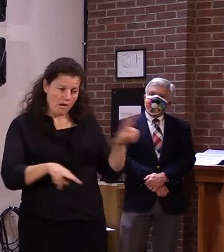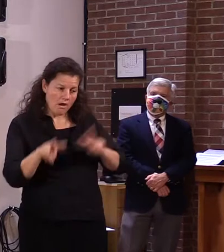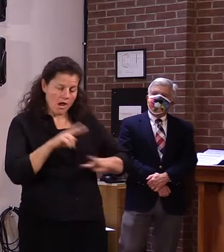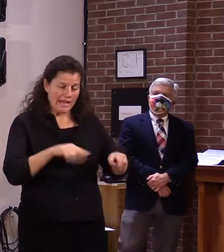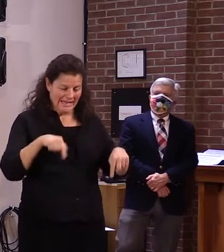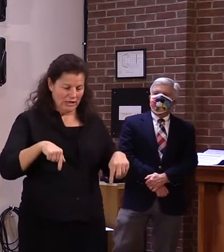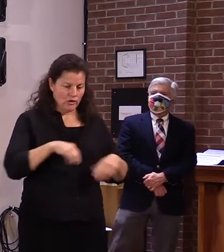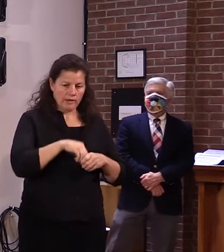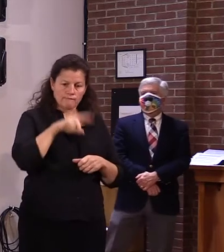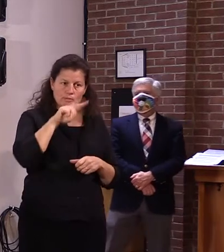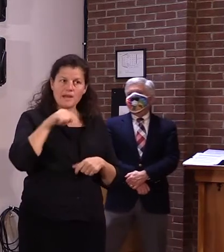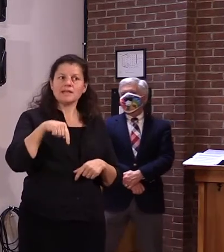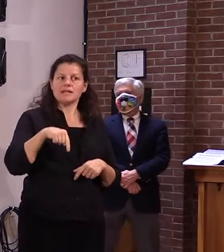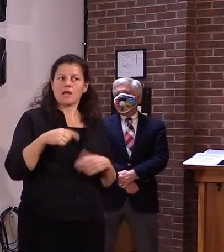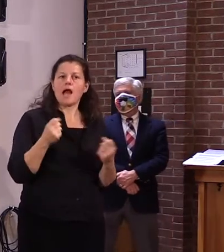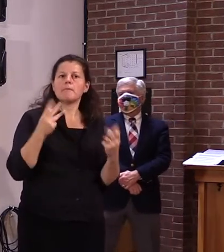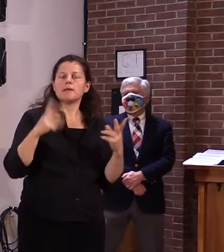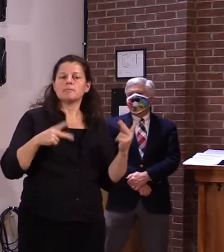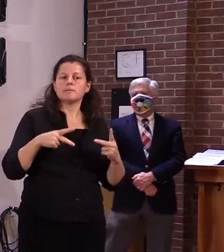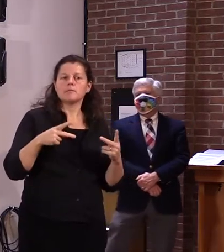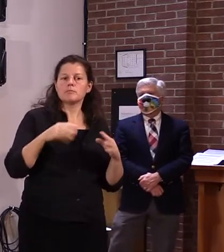retirement in Vermont, and